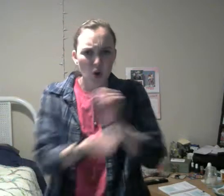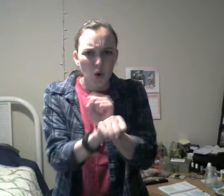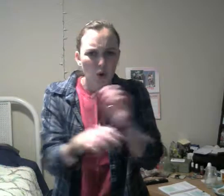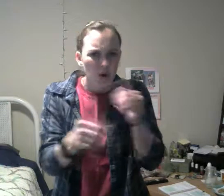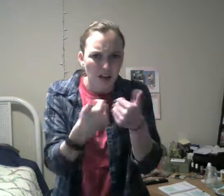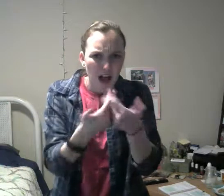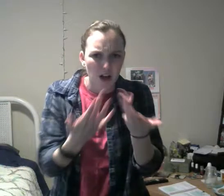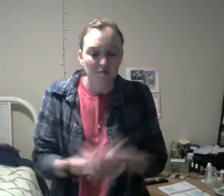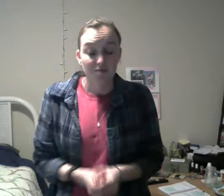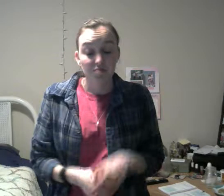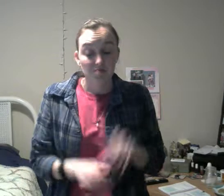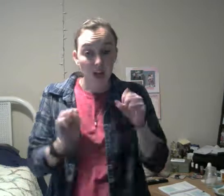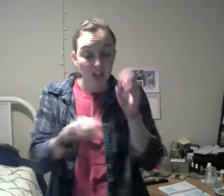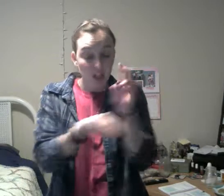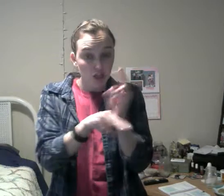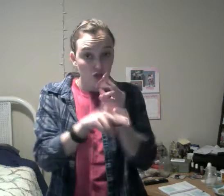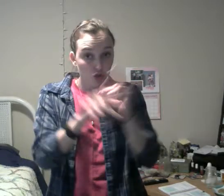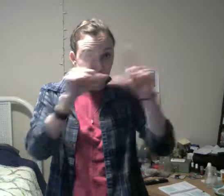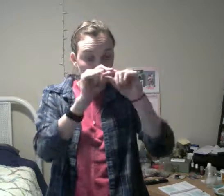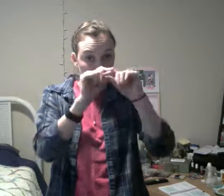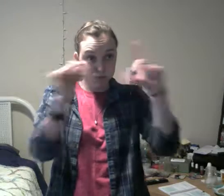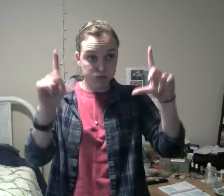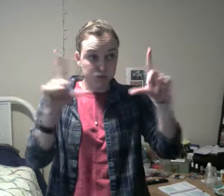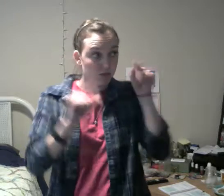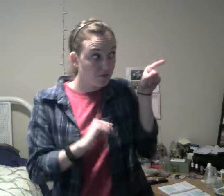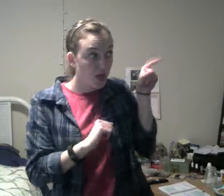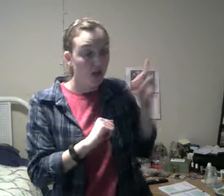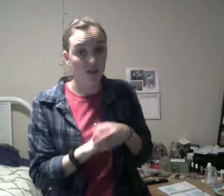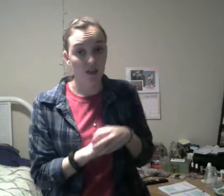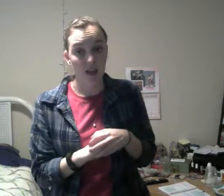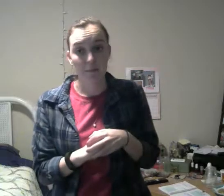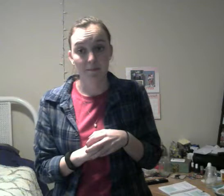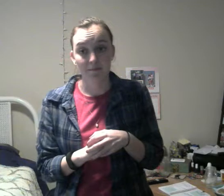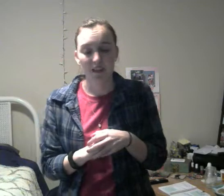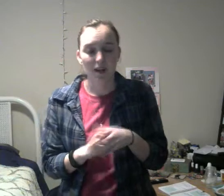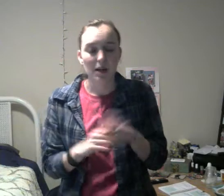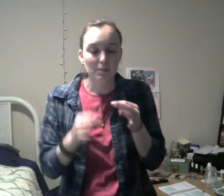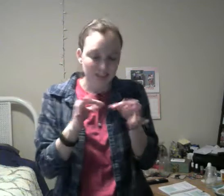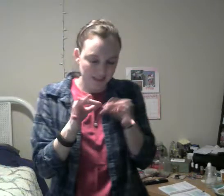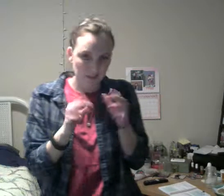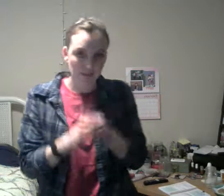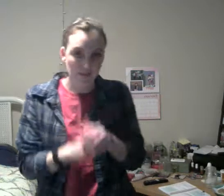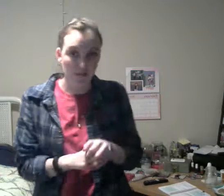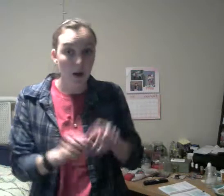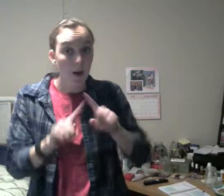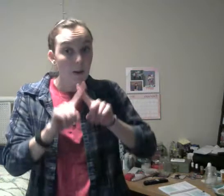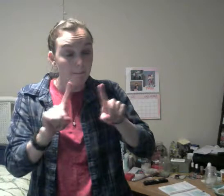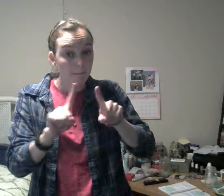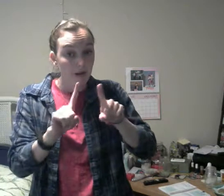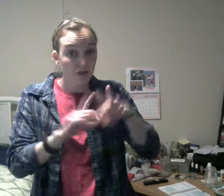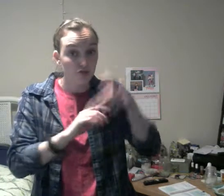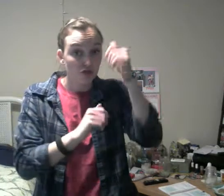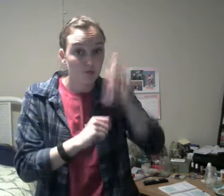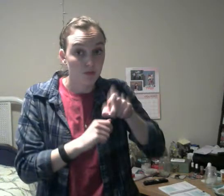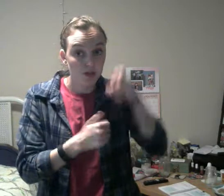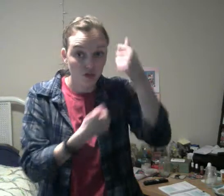square like this to do simple problems. But an important thing to know is the rule of multiplication. And so if you ever get a problem where they're asking